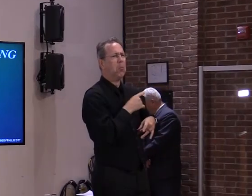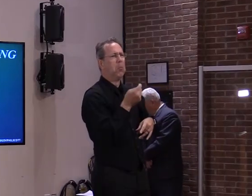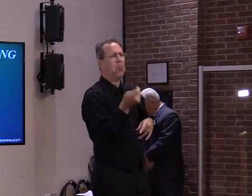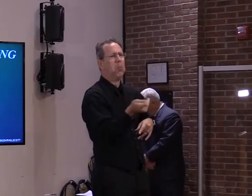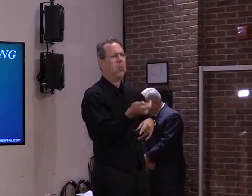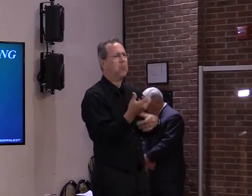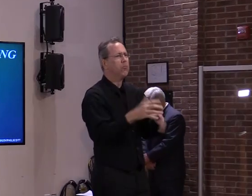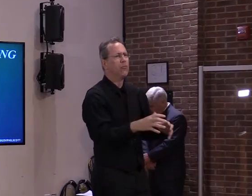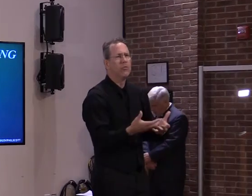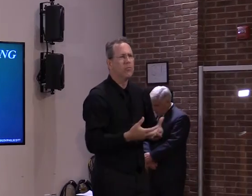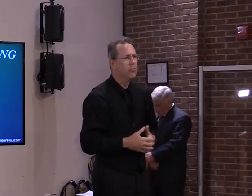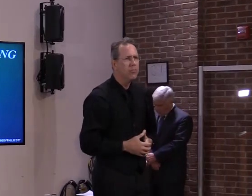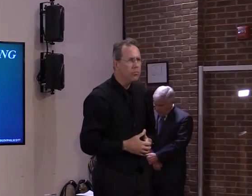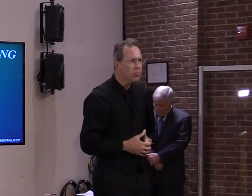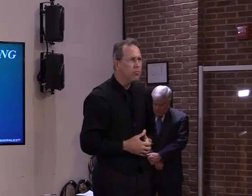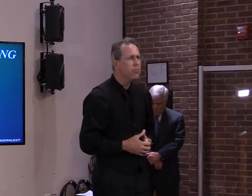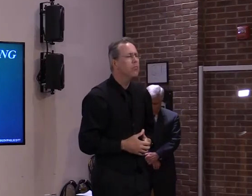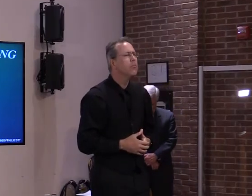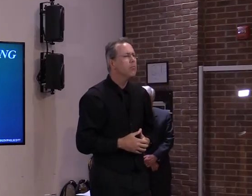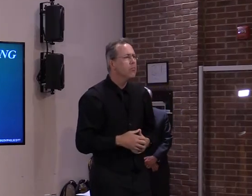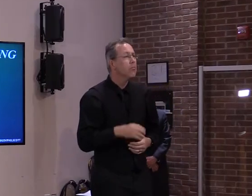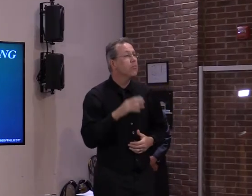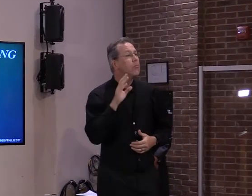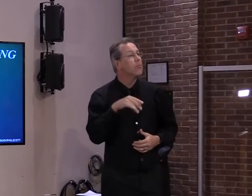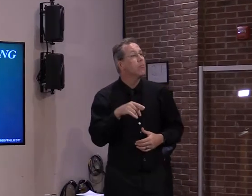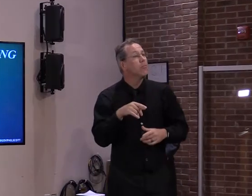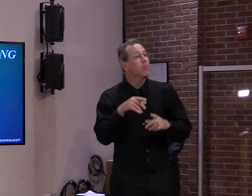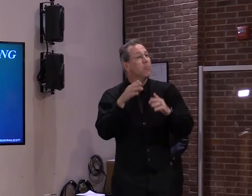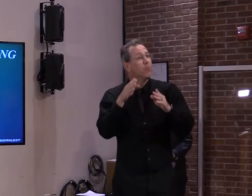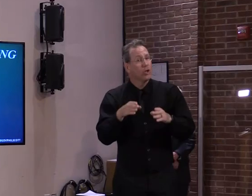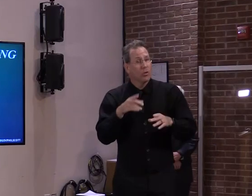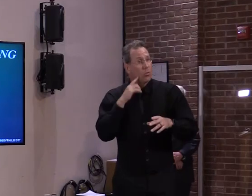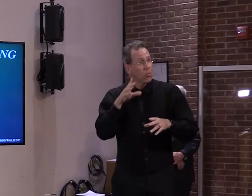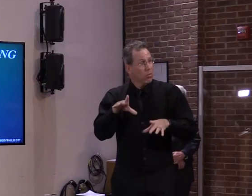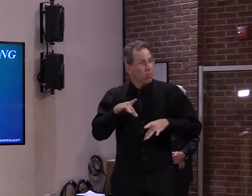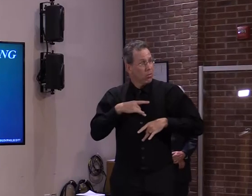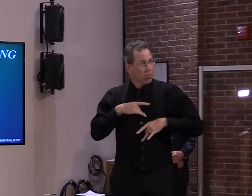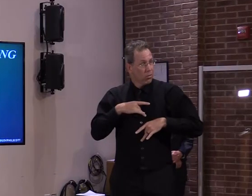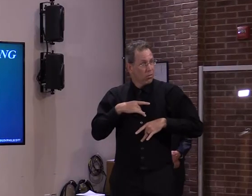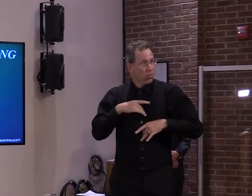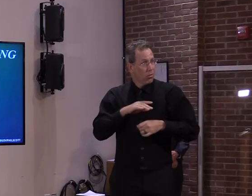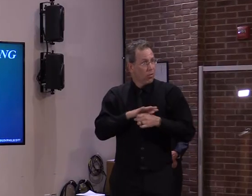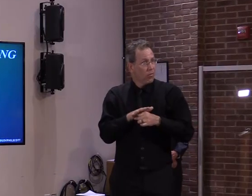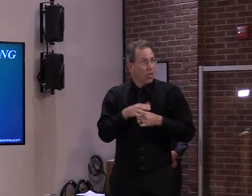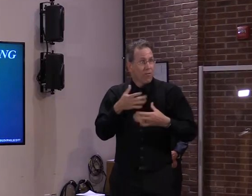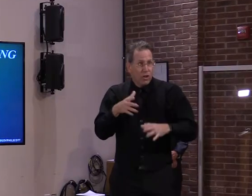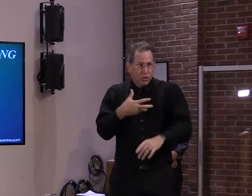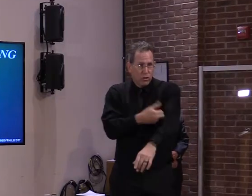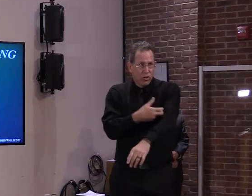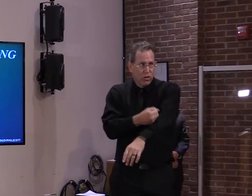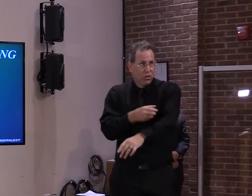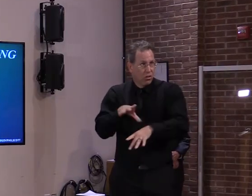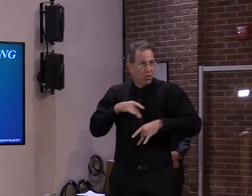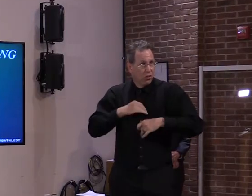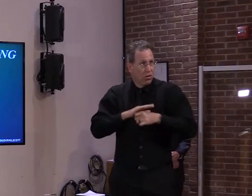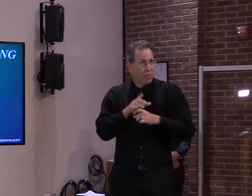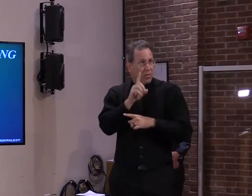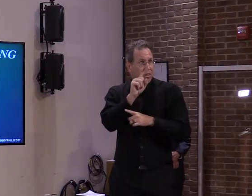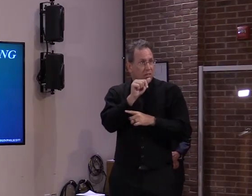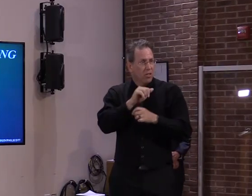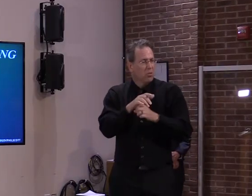wearer getting the virus is still so low where they are that maybe the mask is just putting too much trouble